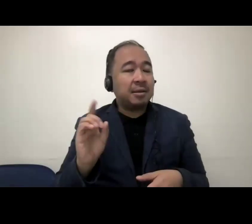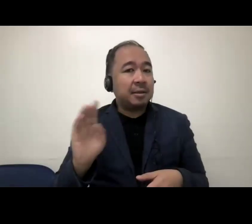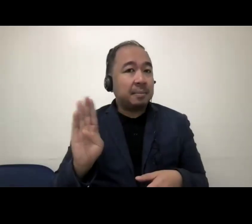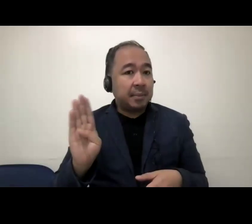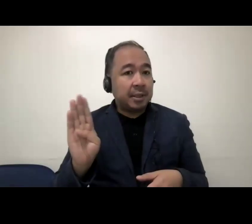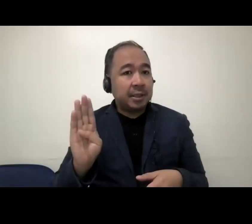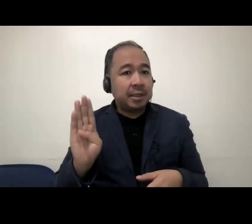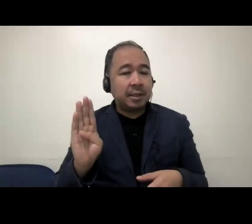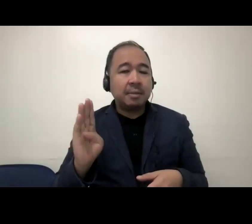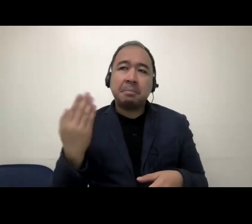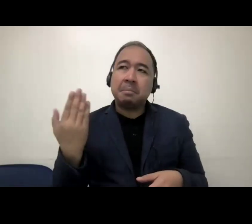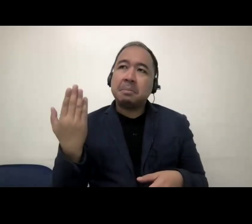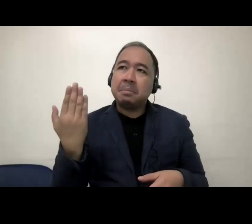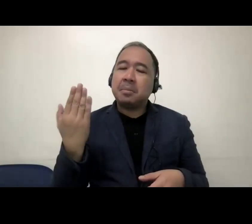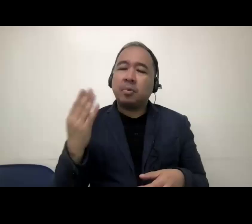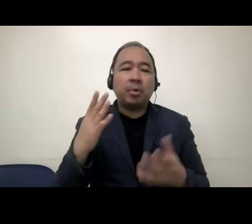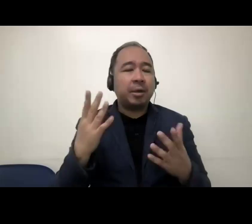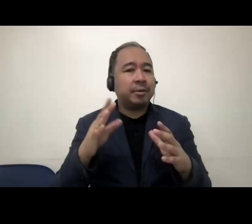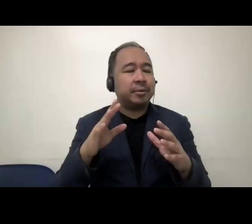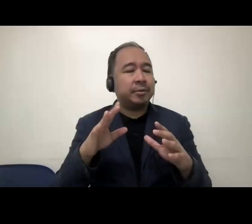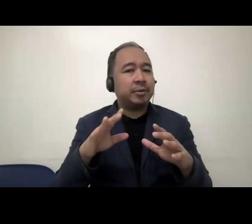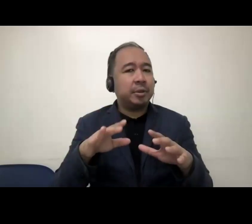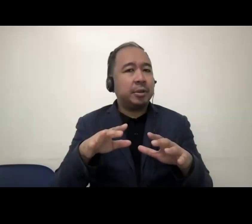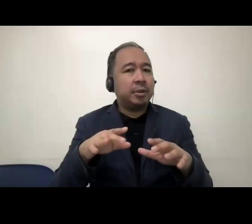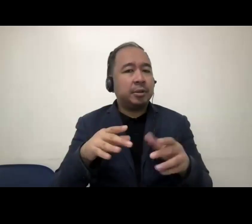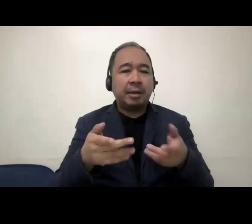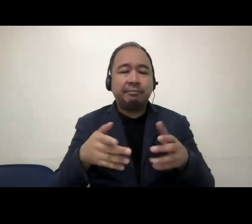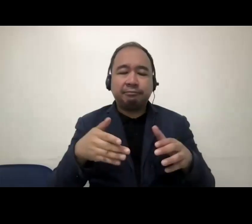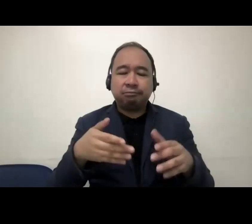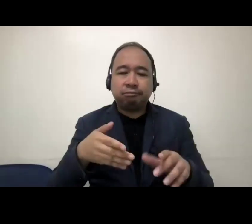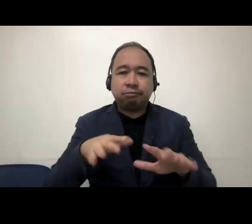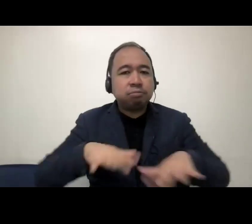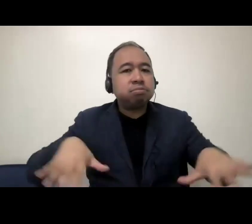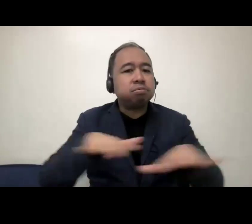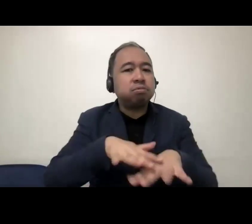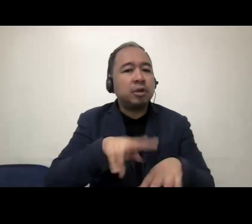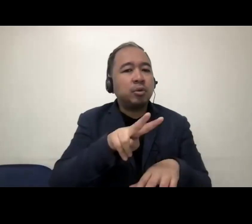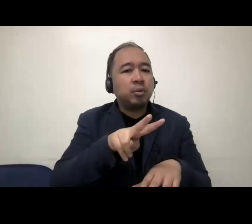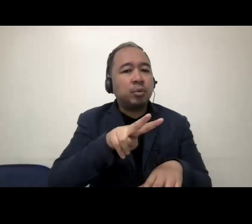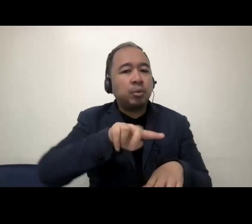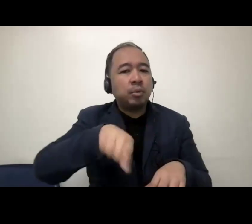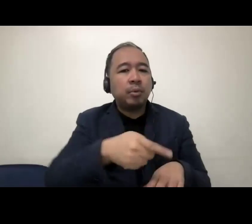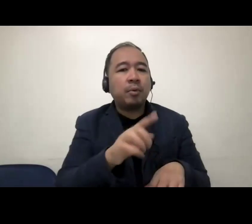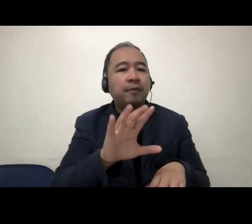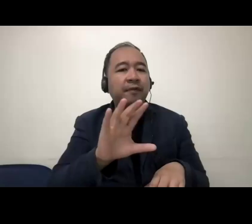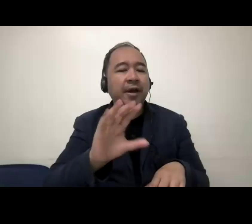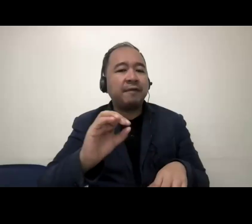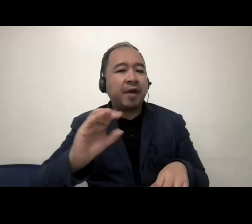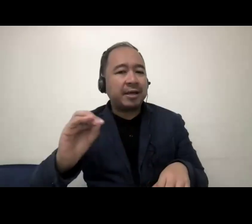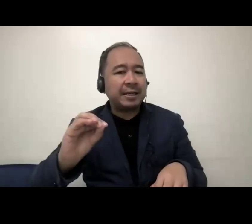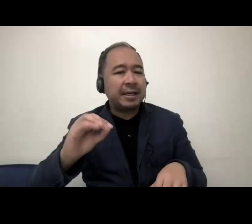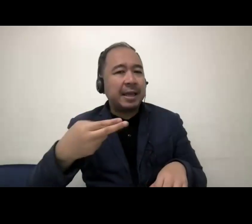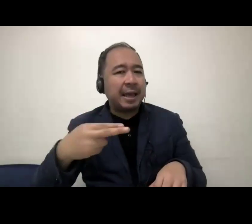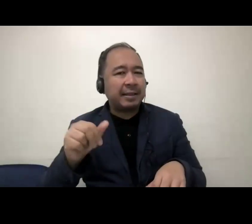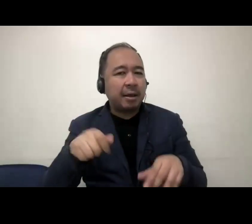of 2,500 hectare and directly impacting 24 villages comprising of more